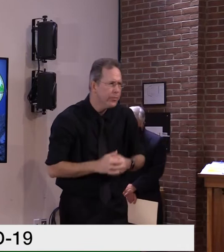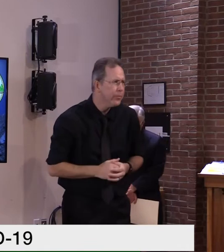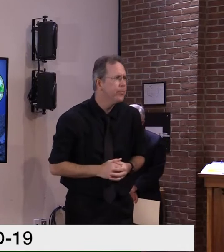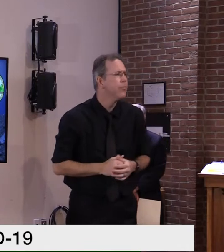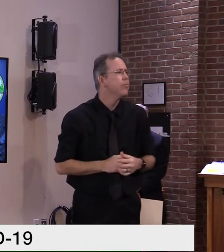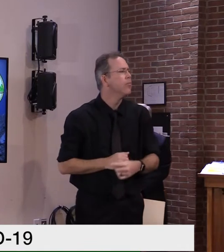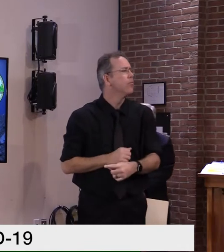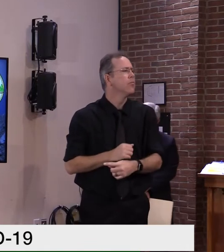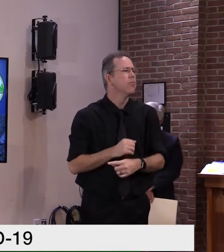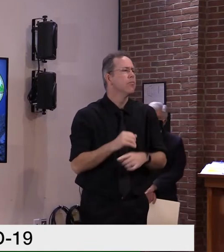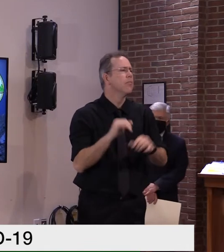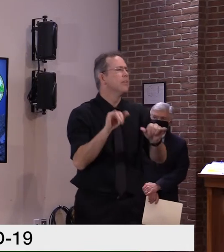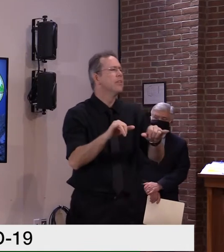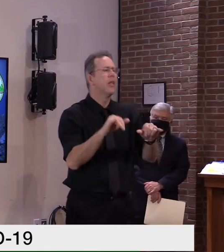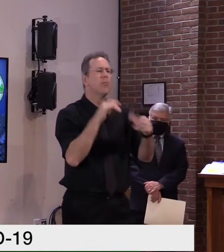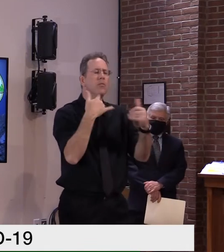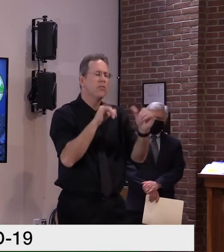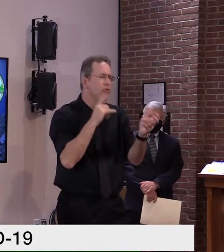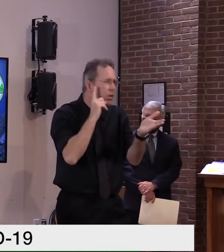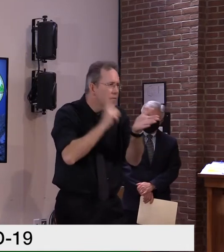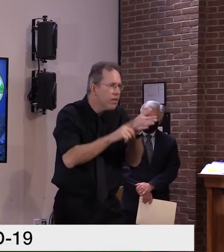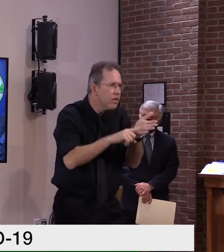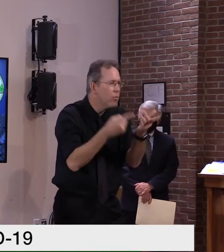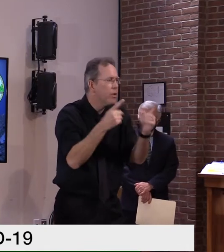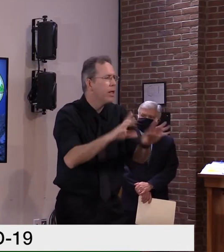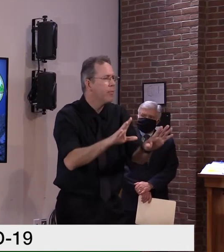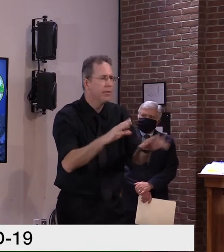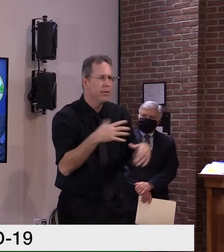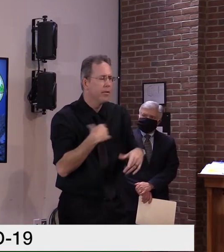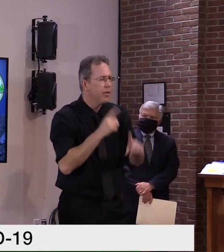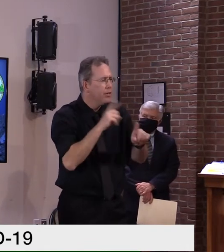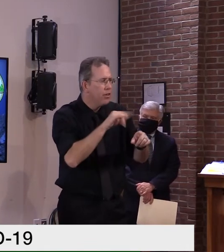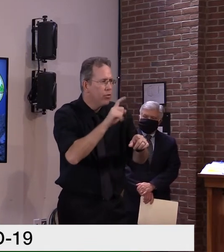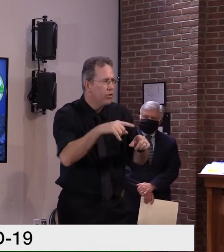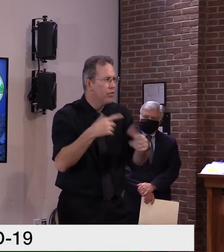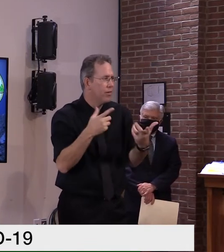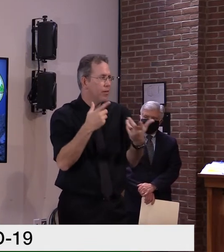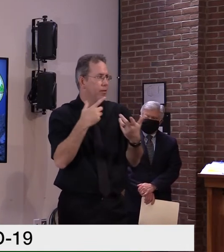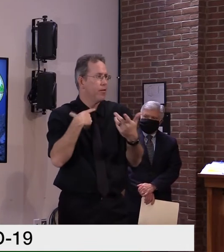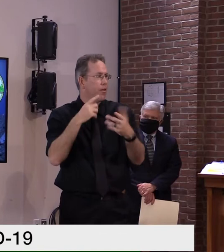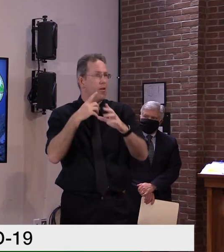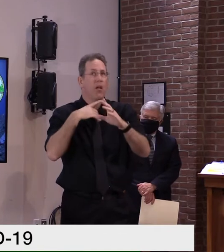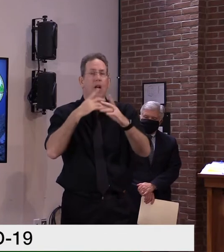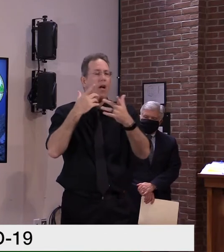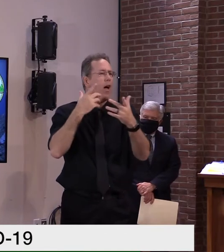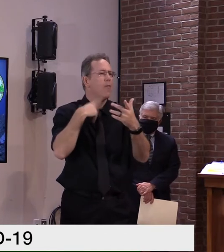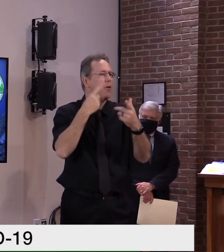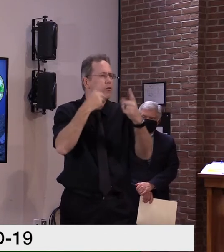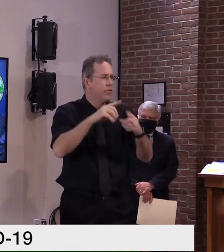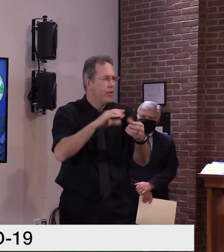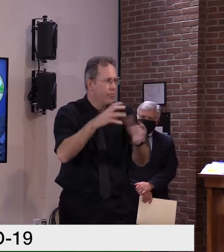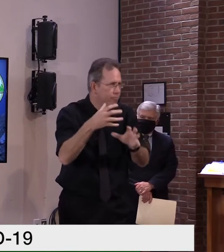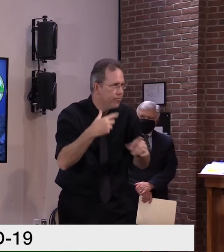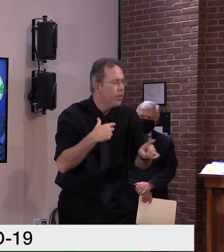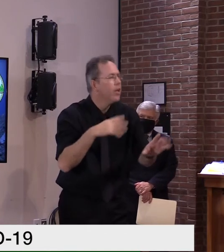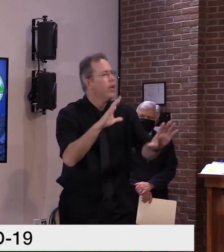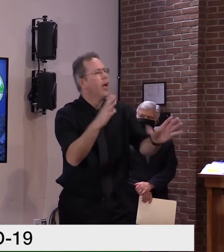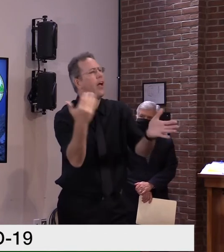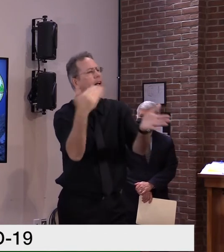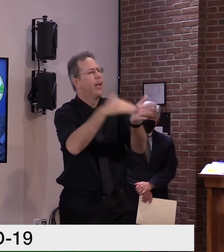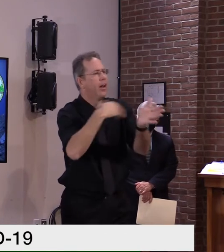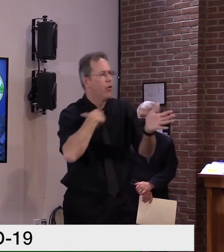can prevent it from happening in the future. I mean, I want to offer again my apology as governor to those who had